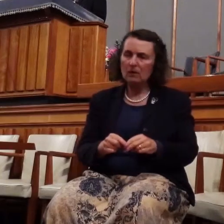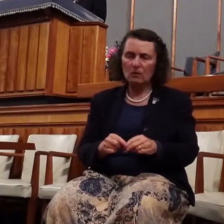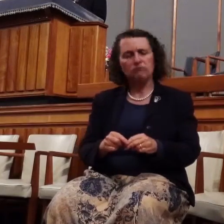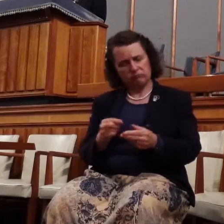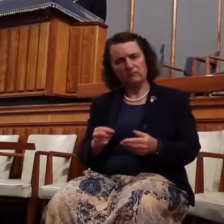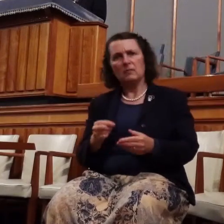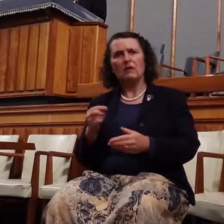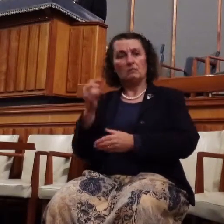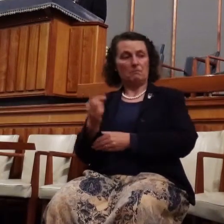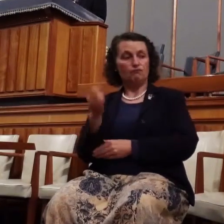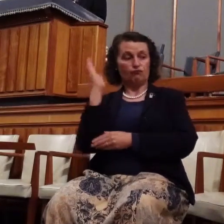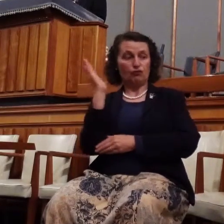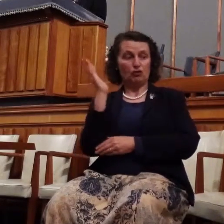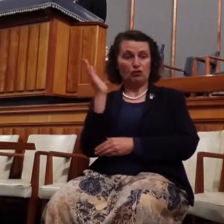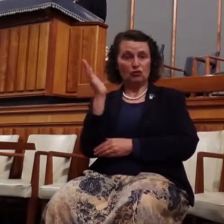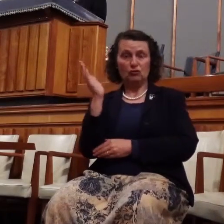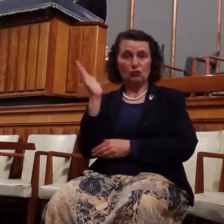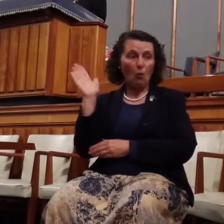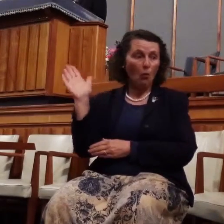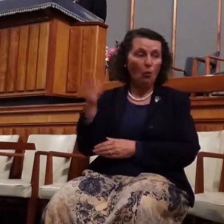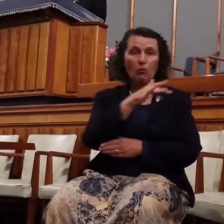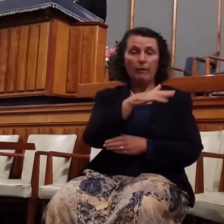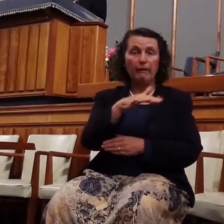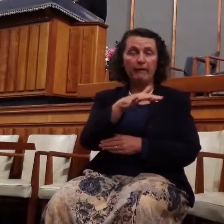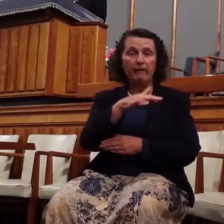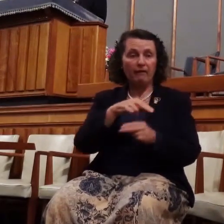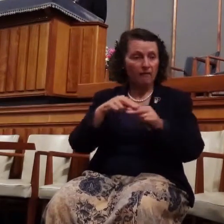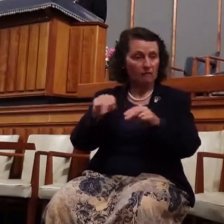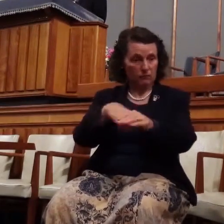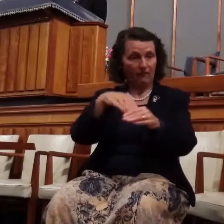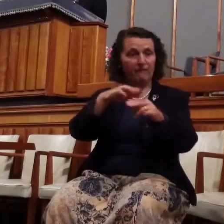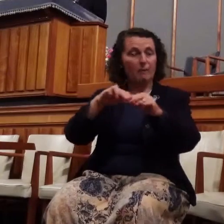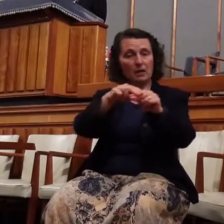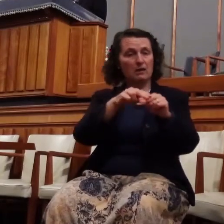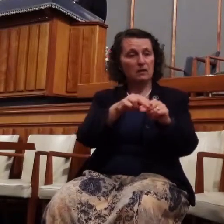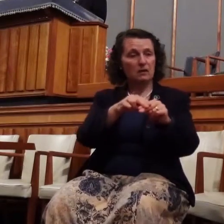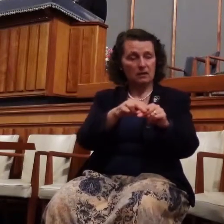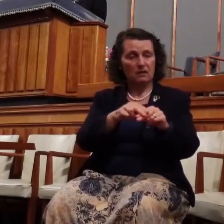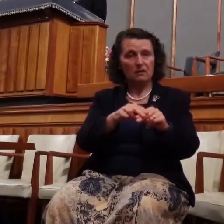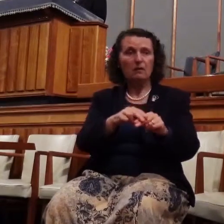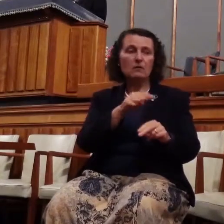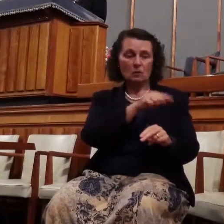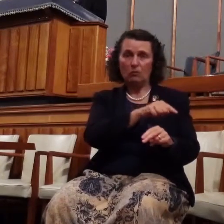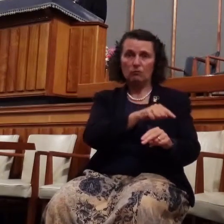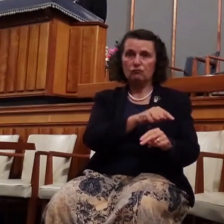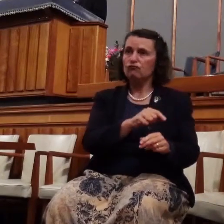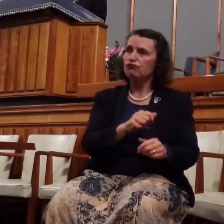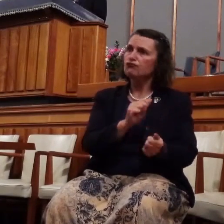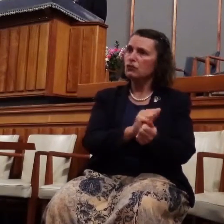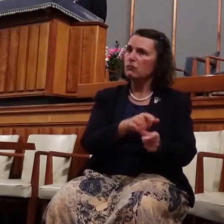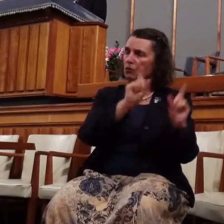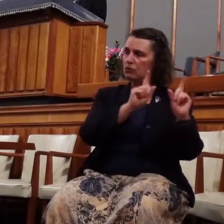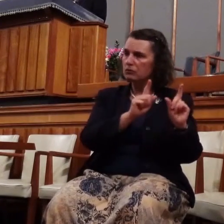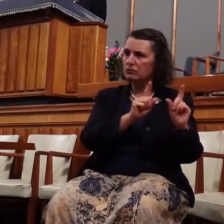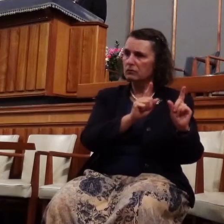word of the Lord, and to all that were in his house. And he took them the same hour of the night, and